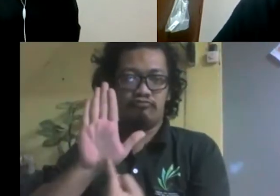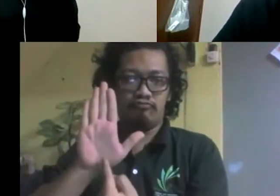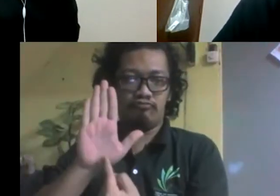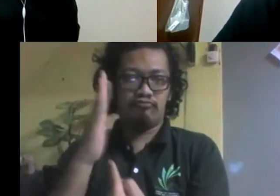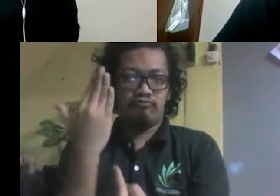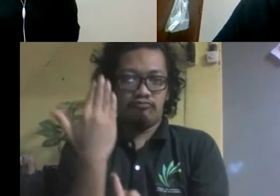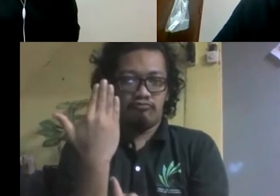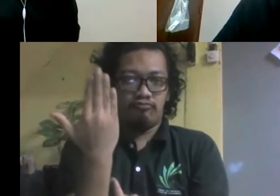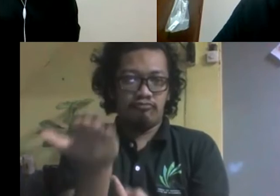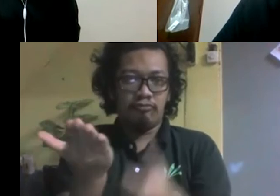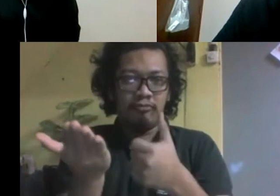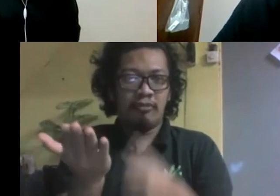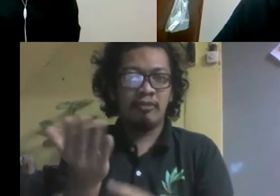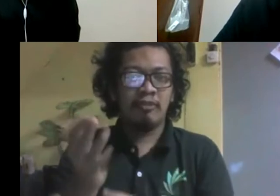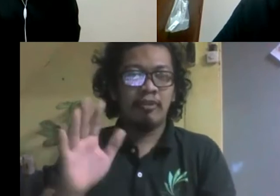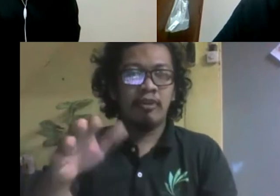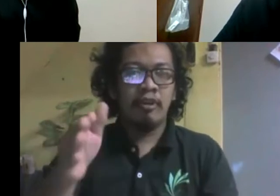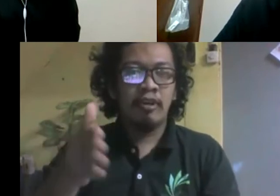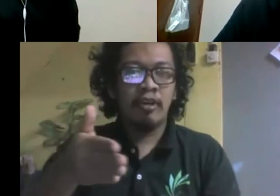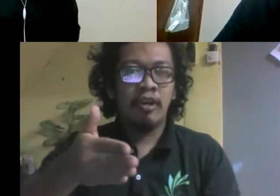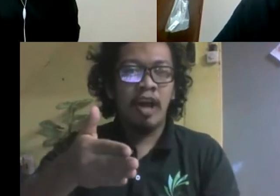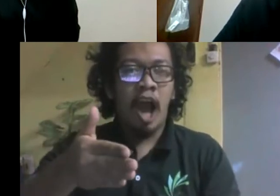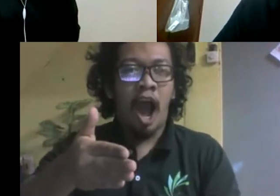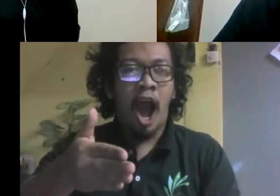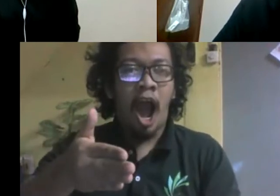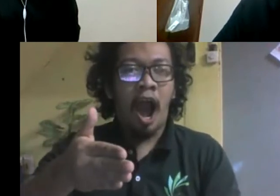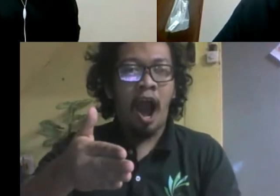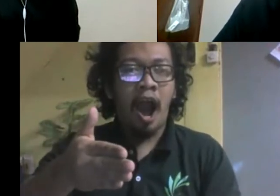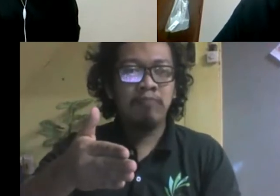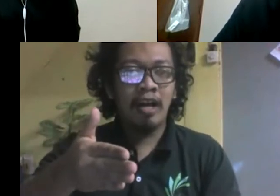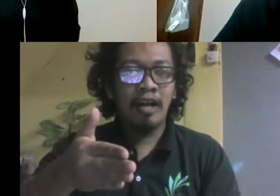Yes, it shows exactly also.